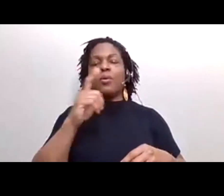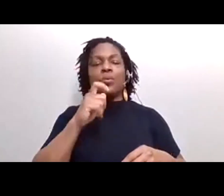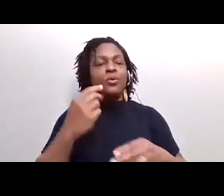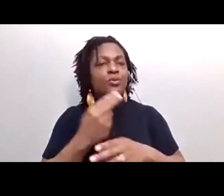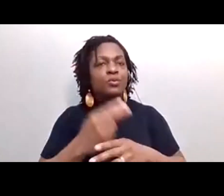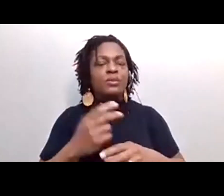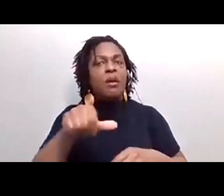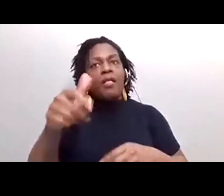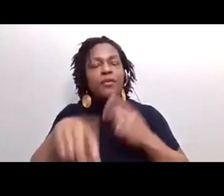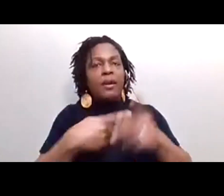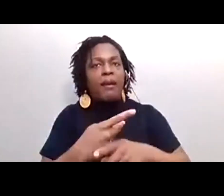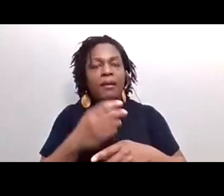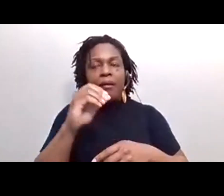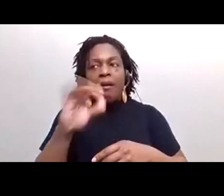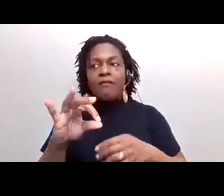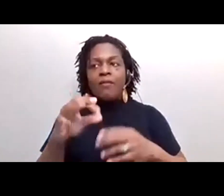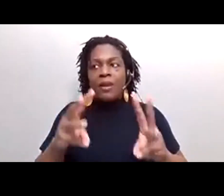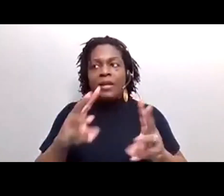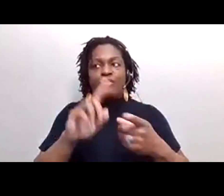sort of alternative technique to